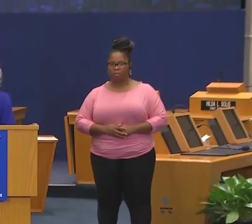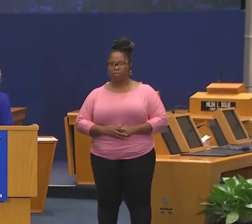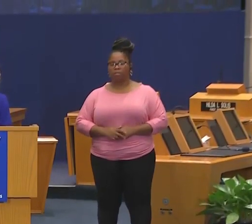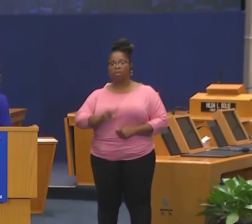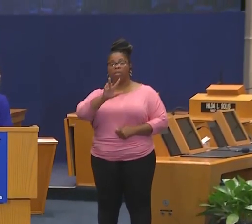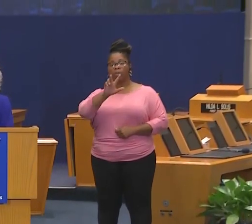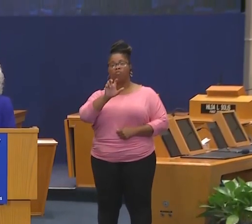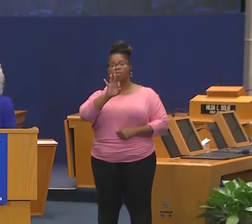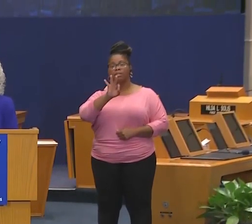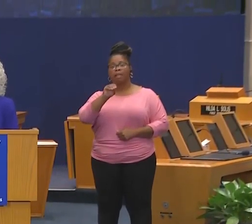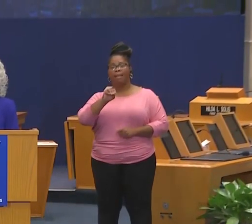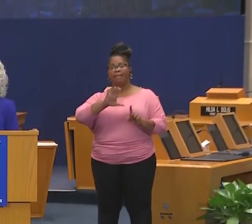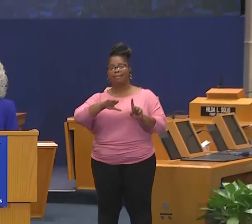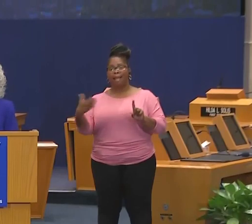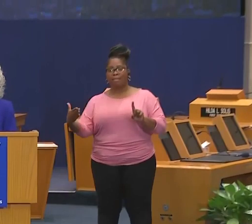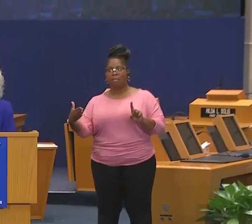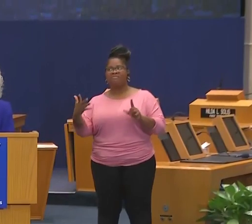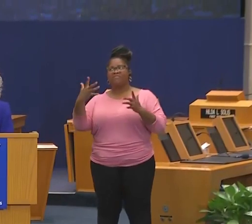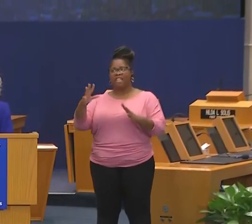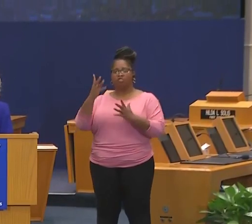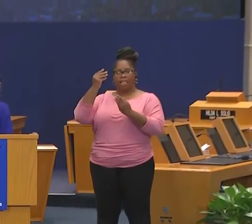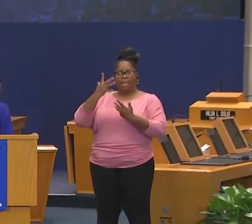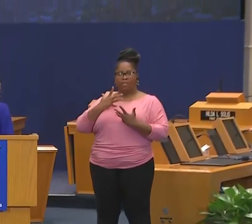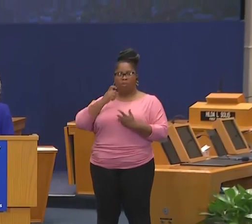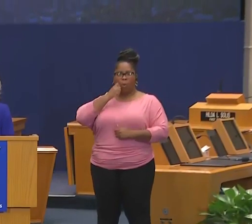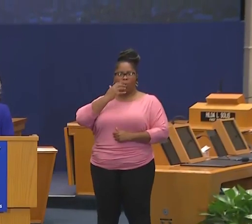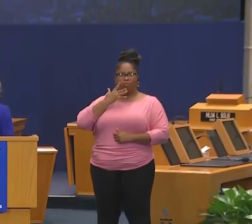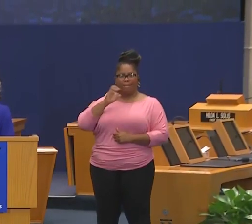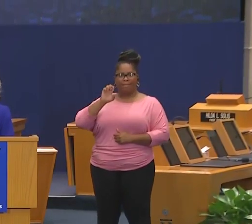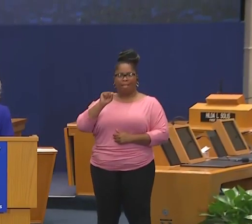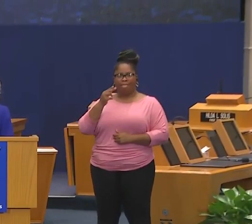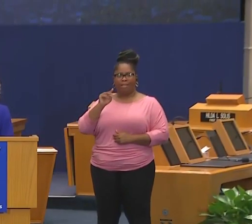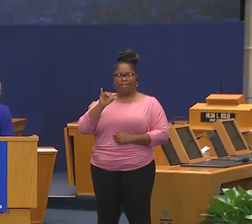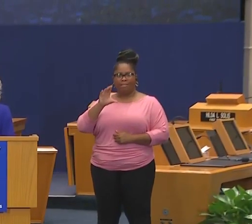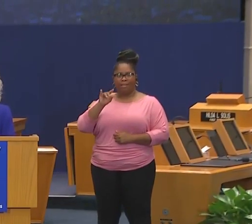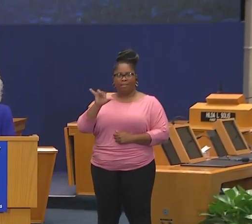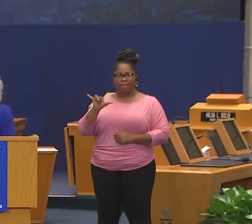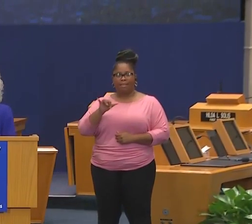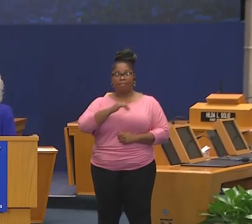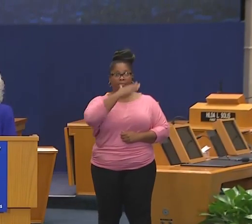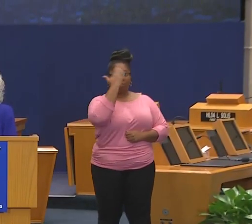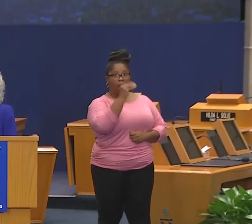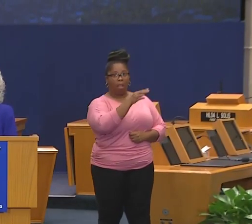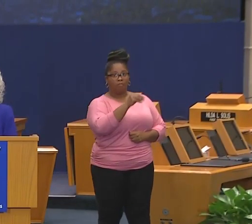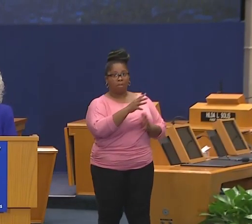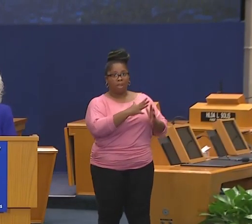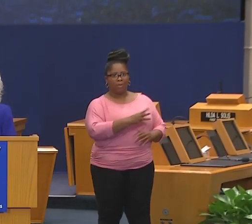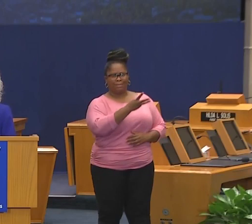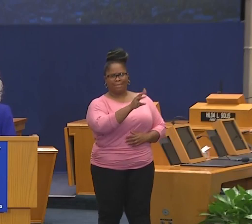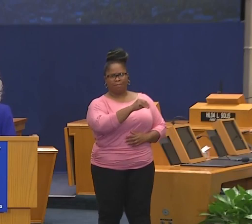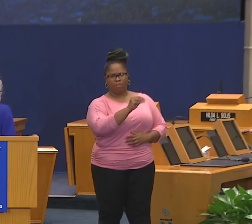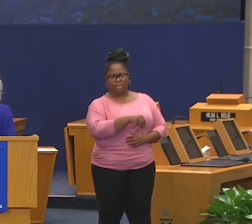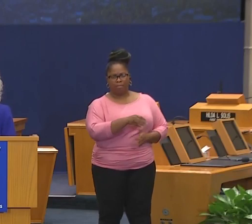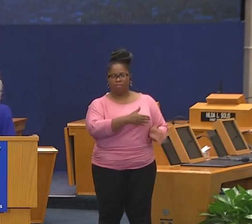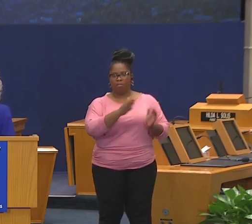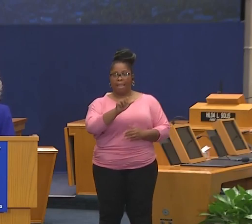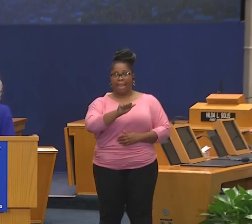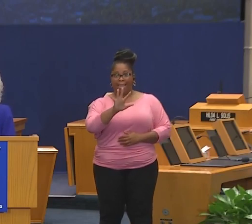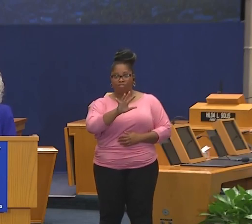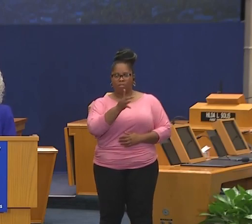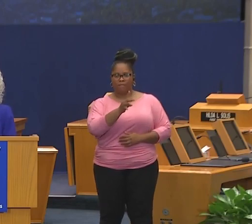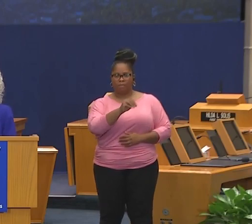390 deaths where race and ethnicity has been identified, 16% are African American, 17% are